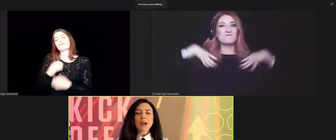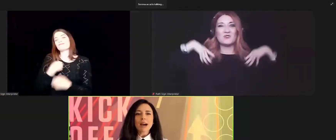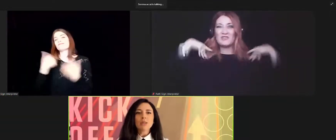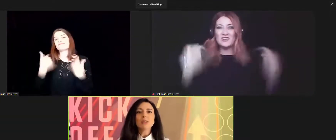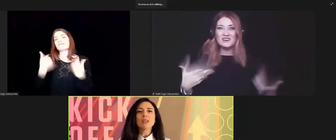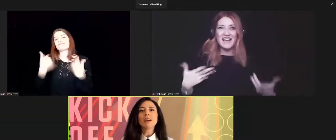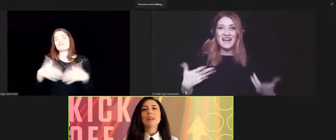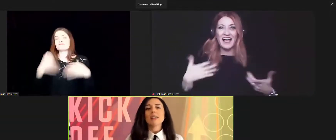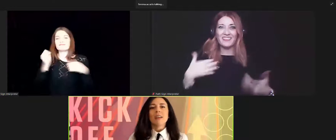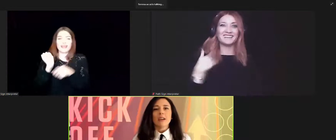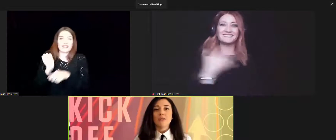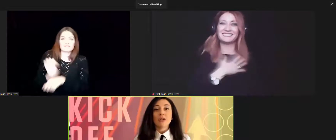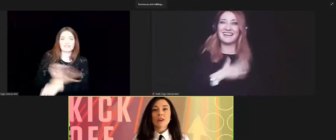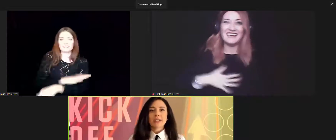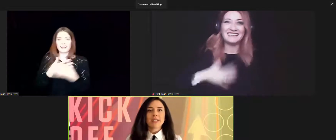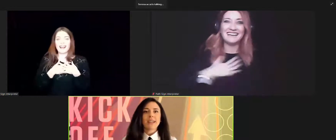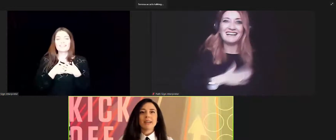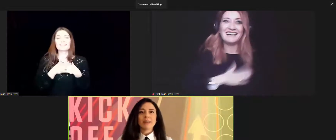so proud